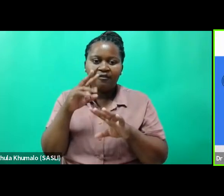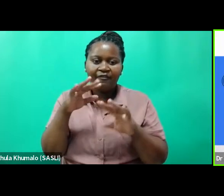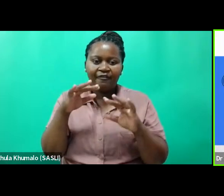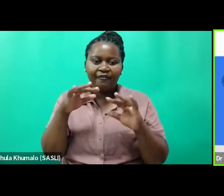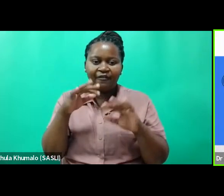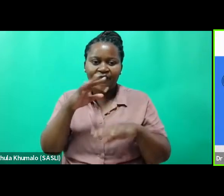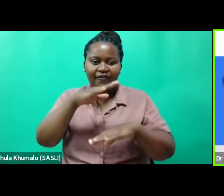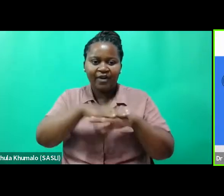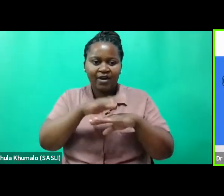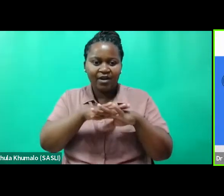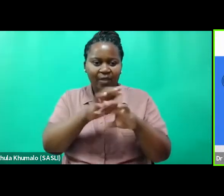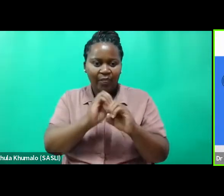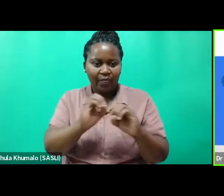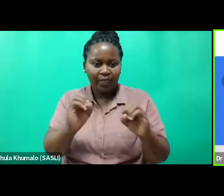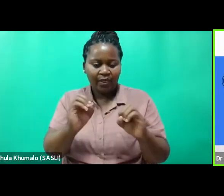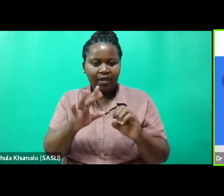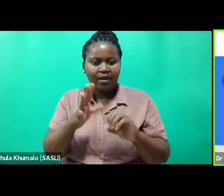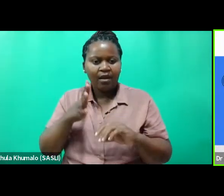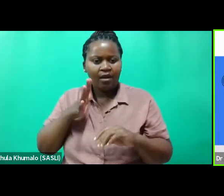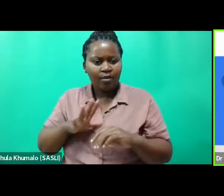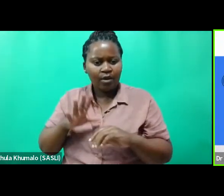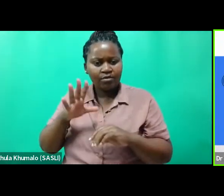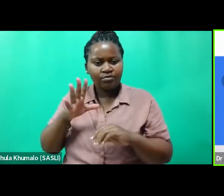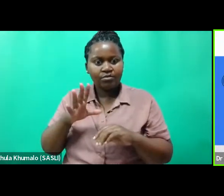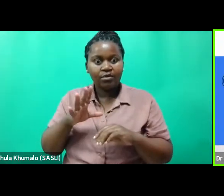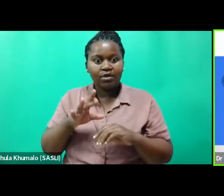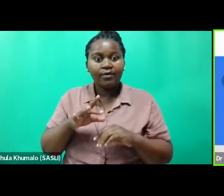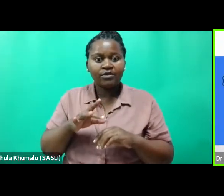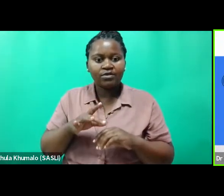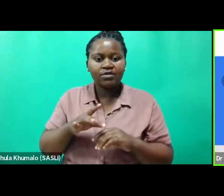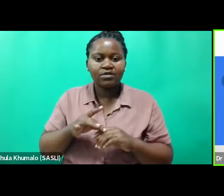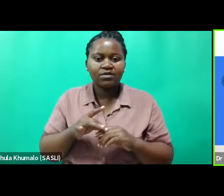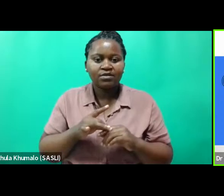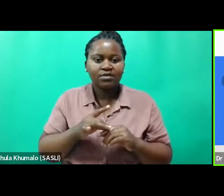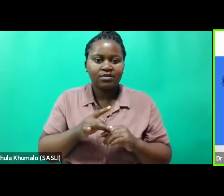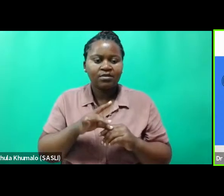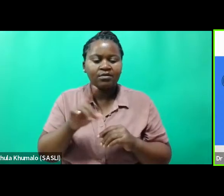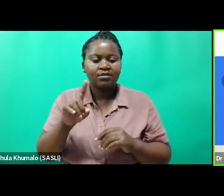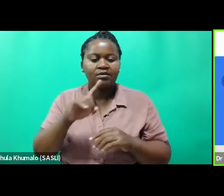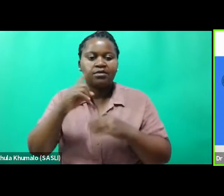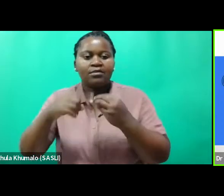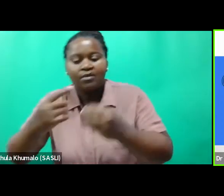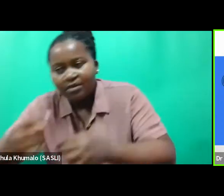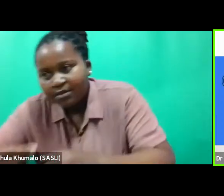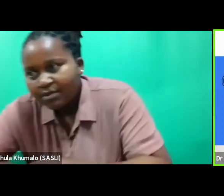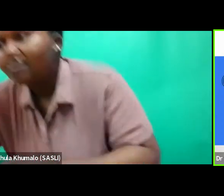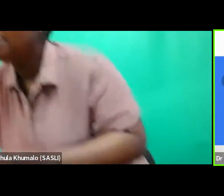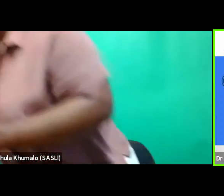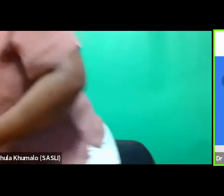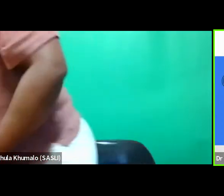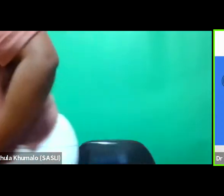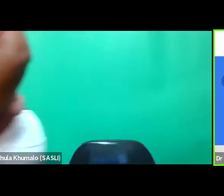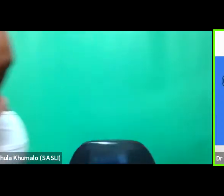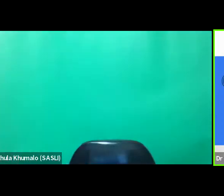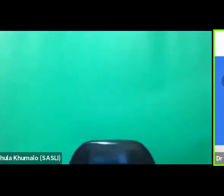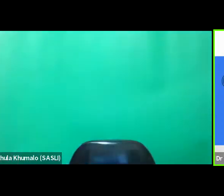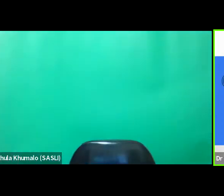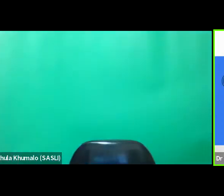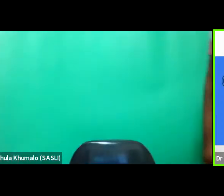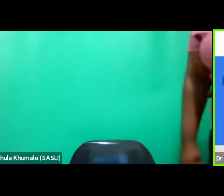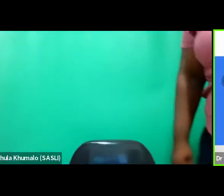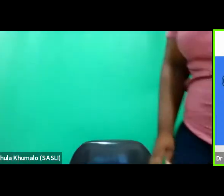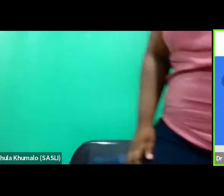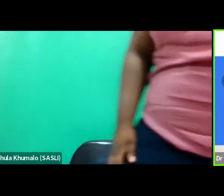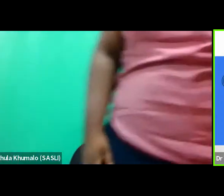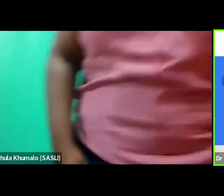like to find out a little bit about something you mentioned to me on masking. I mean, you